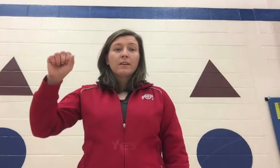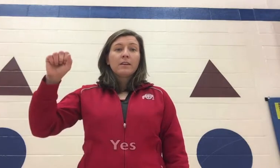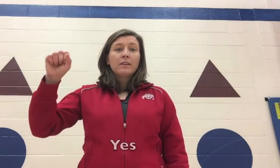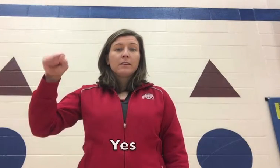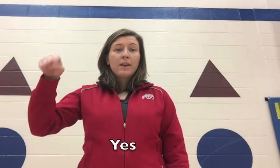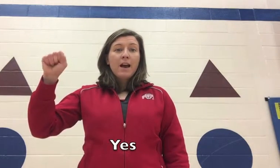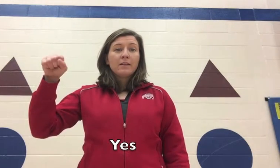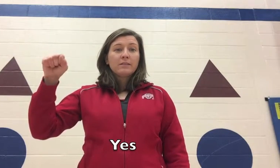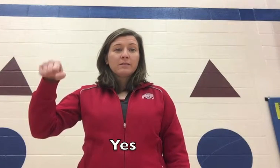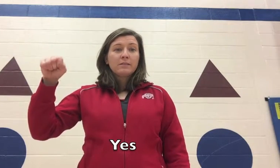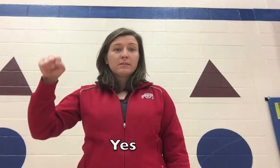Yes.